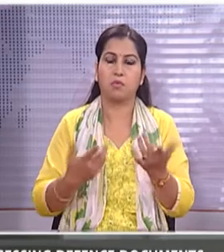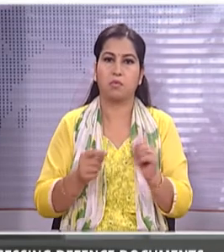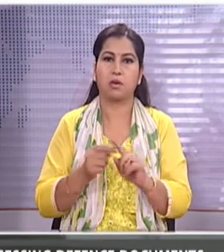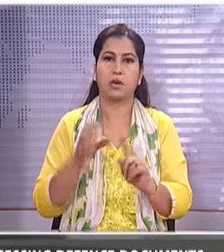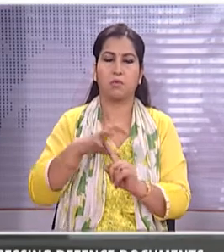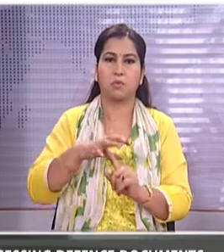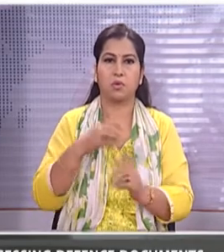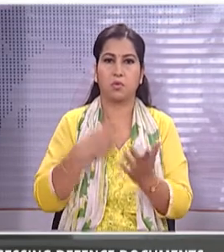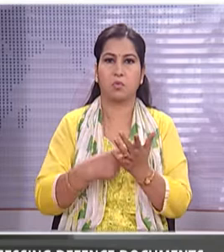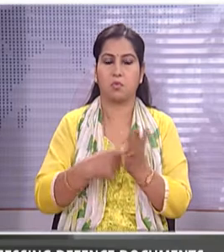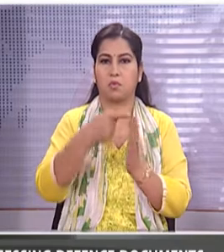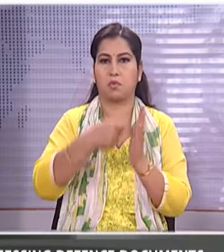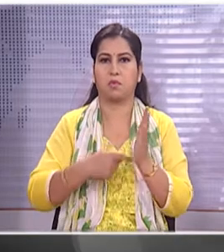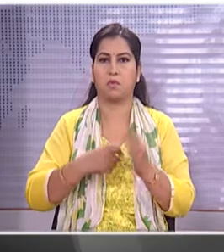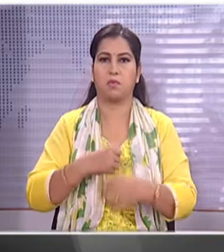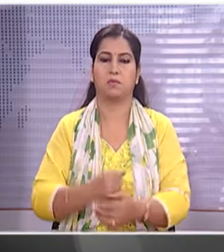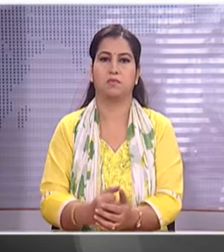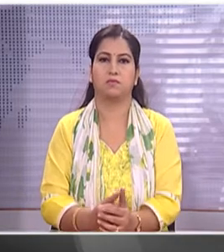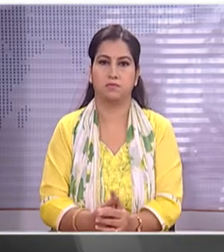establishing diplomatic norms.